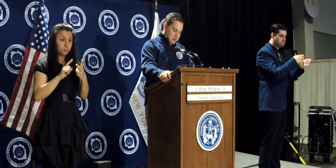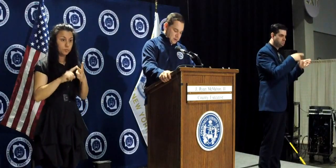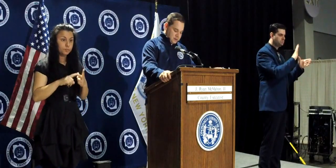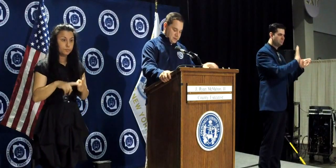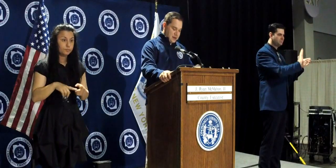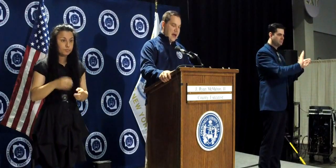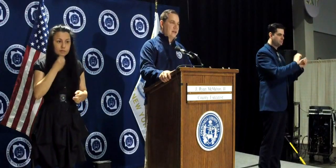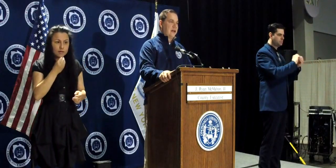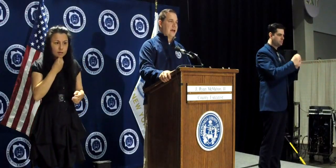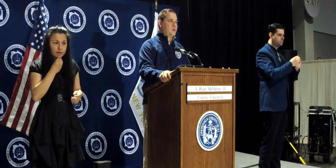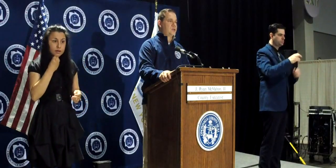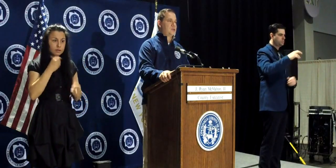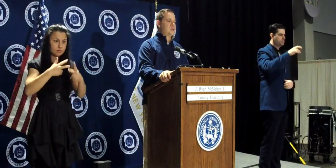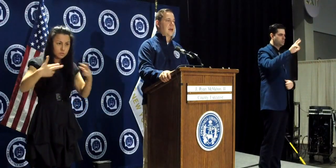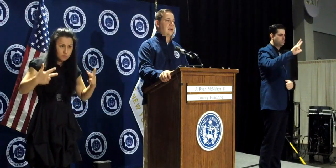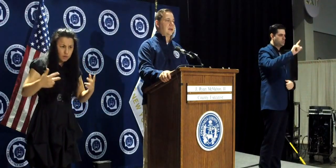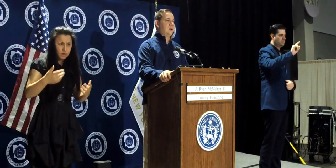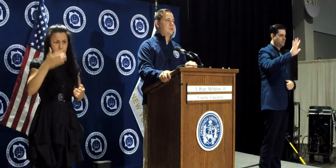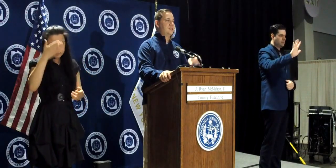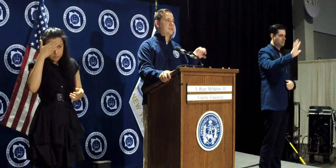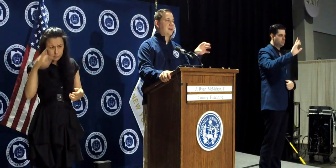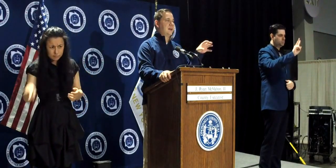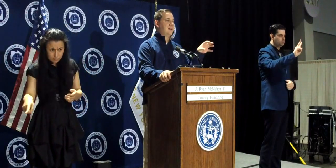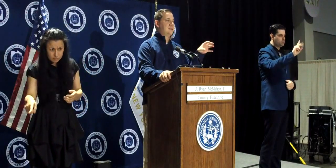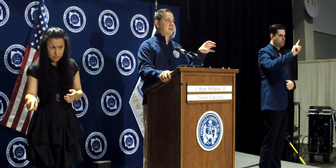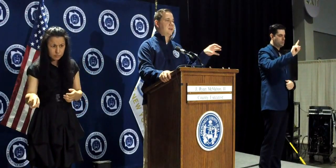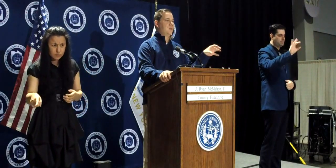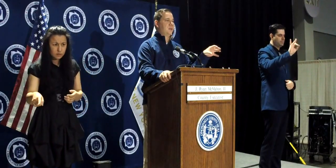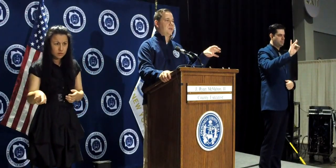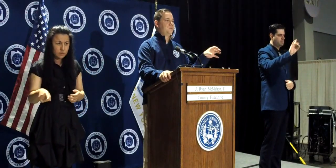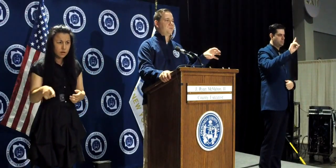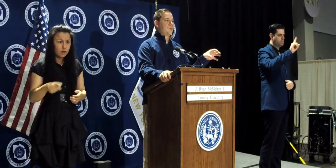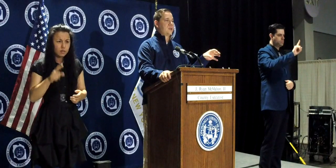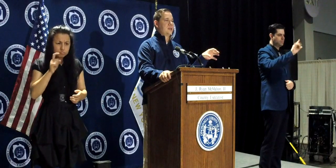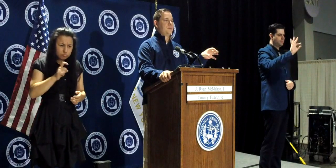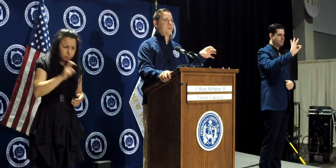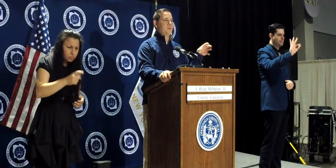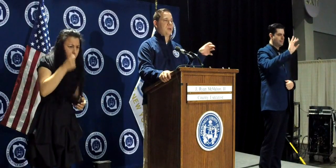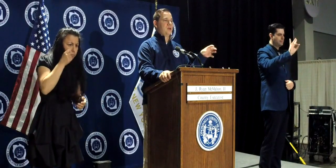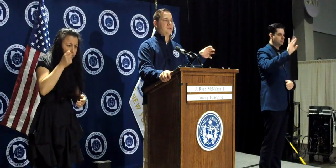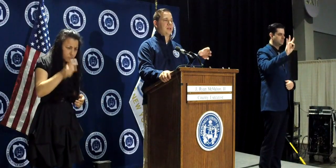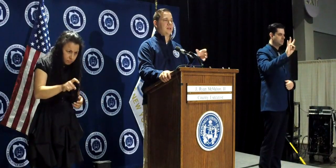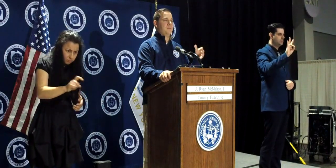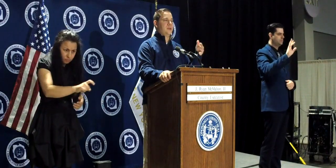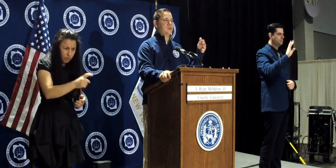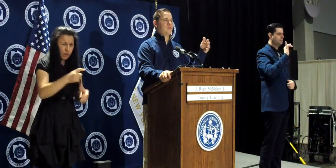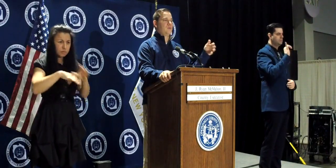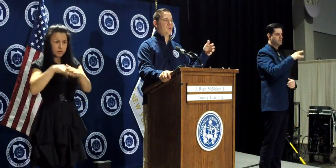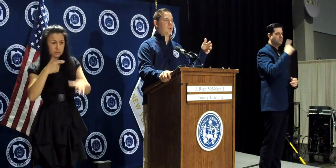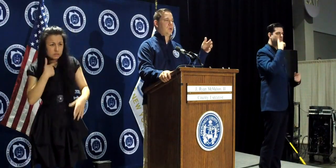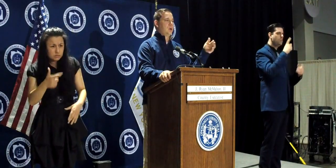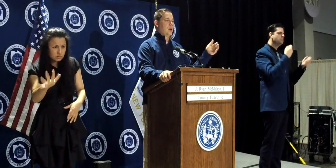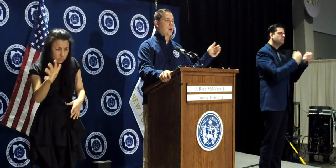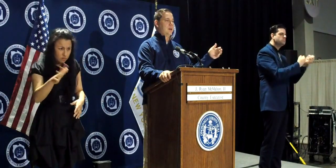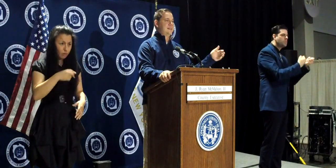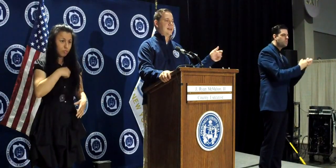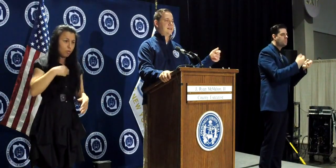315-218-1987. This is a hotline which is dealing with getting people meals, getting them basic